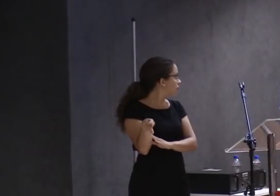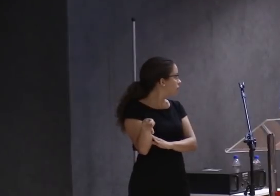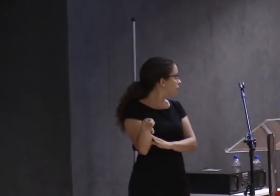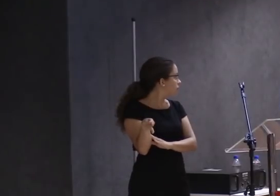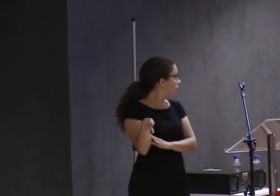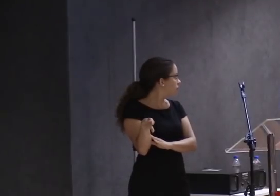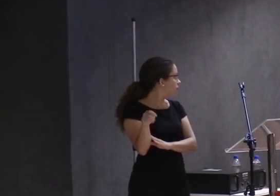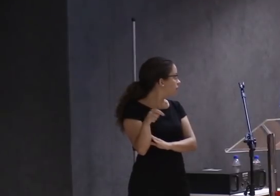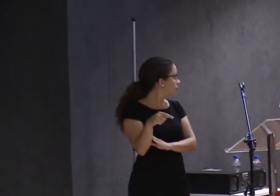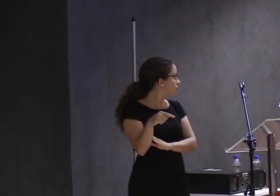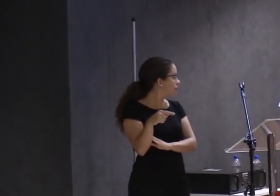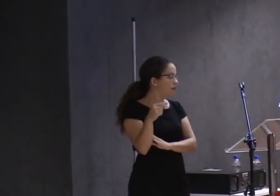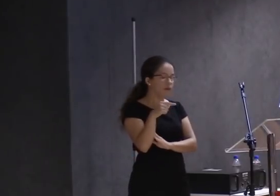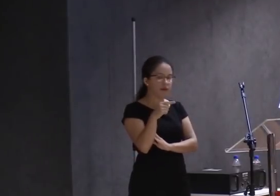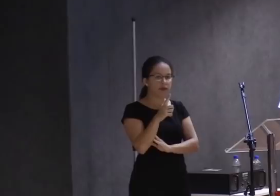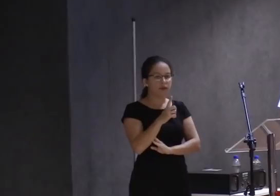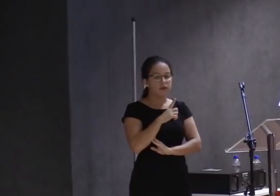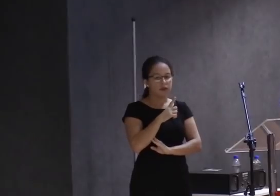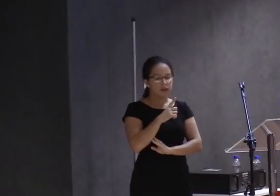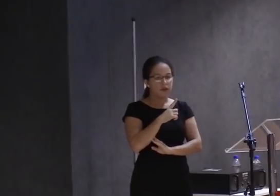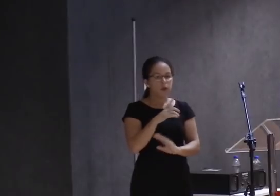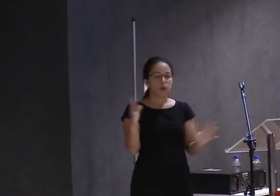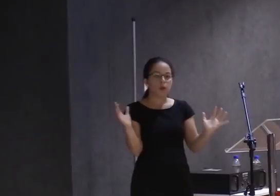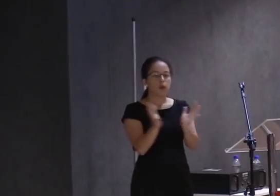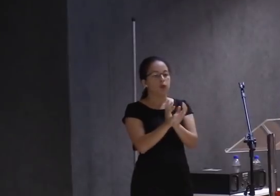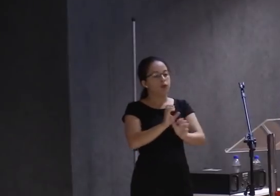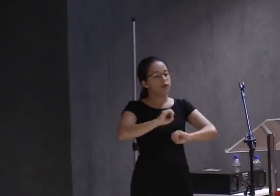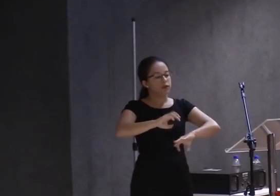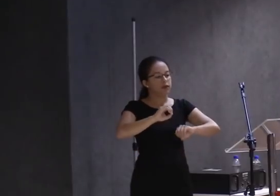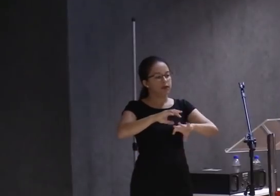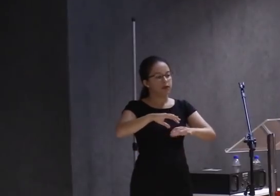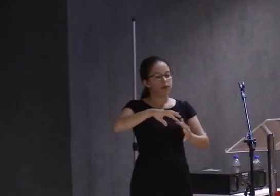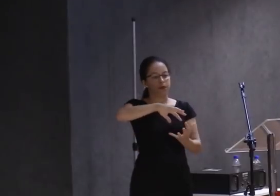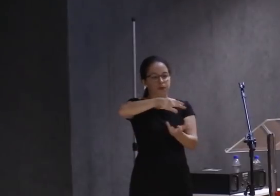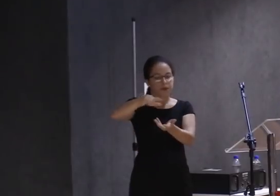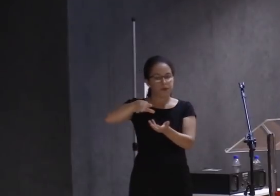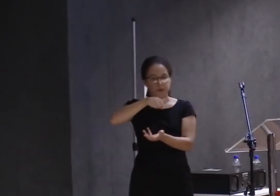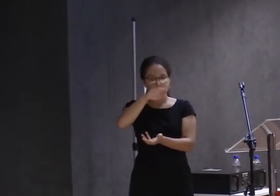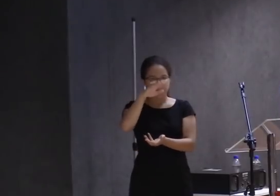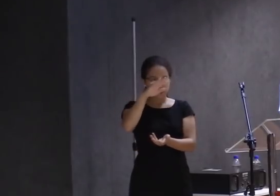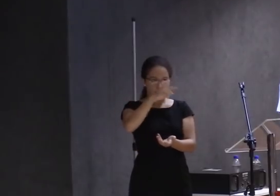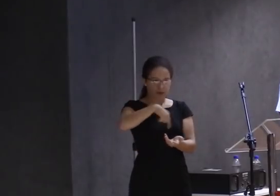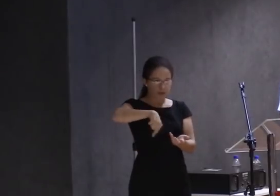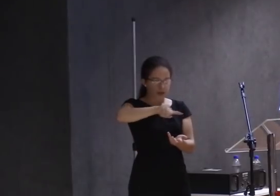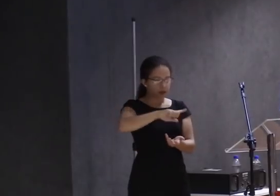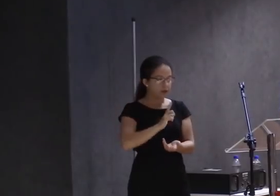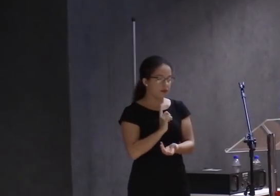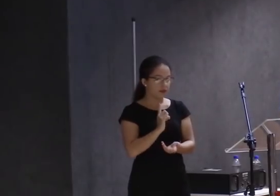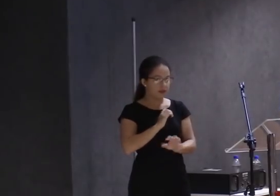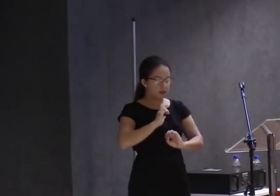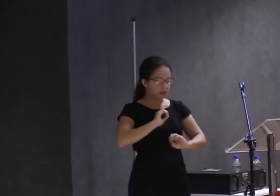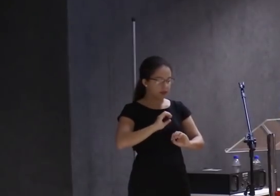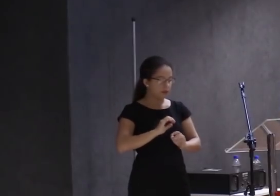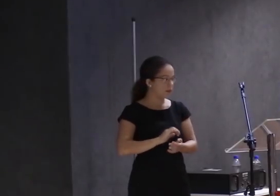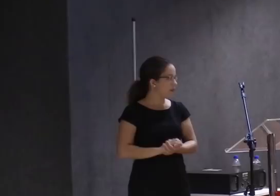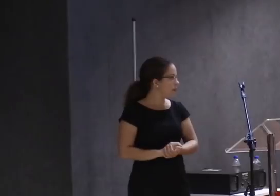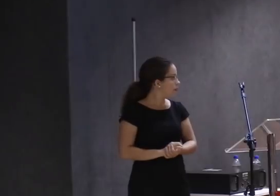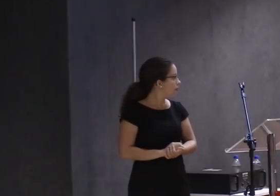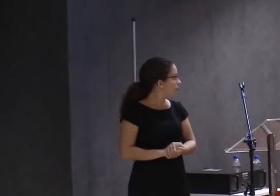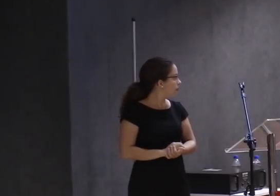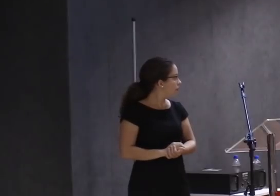E eles têm um time de educação global. So in our team we are designing